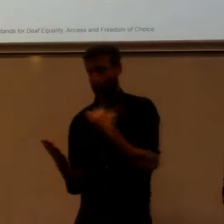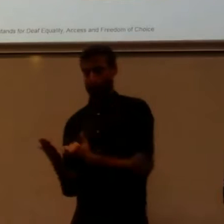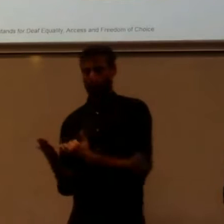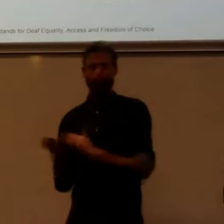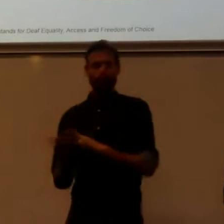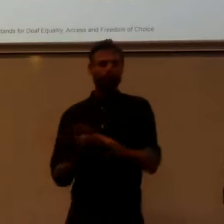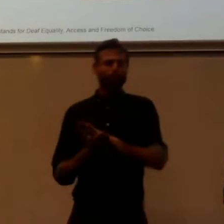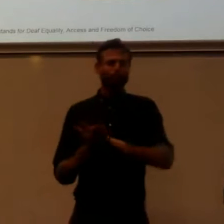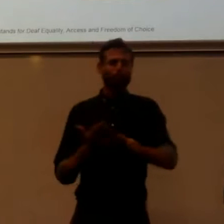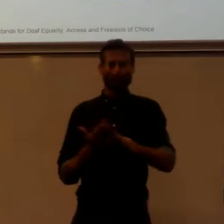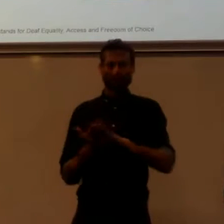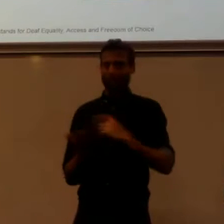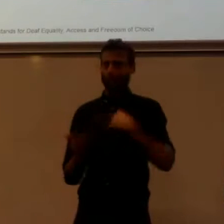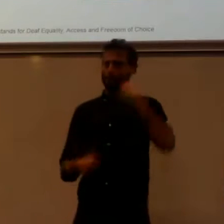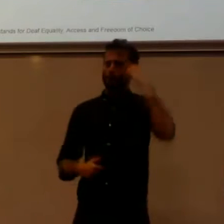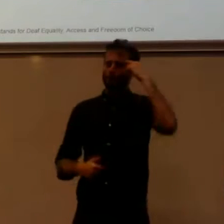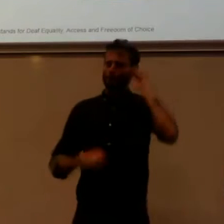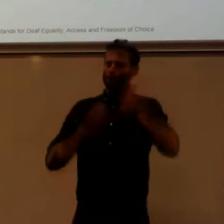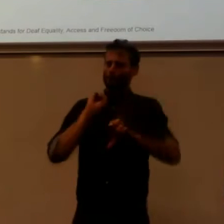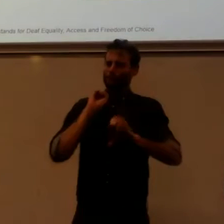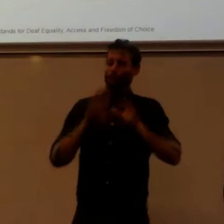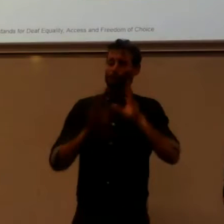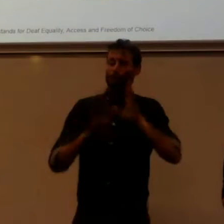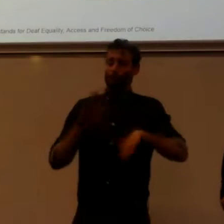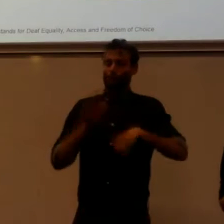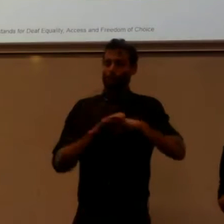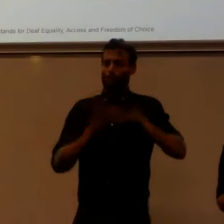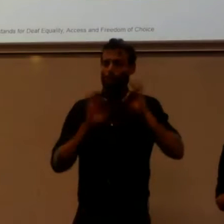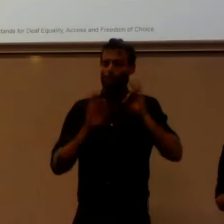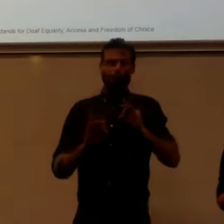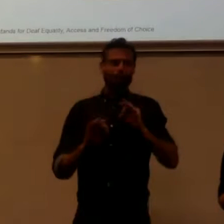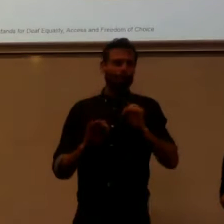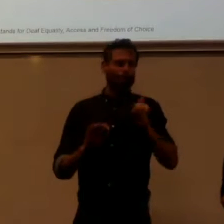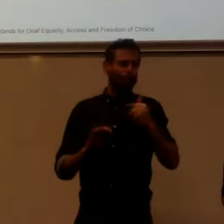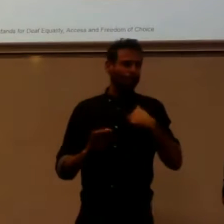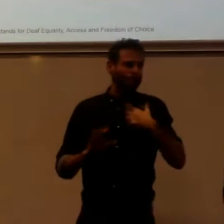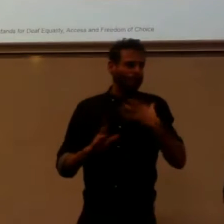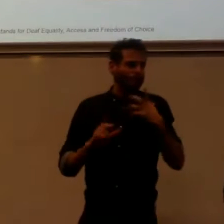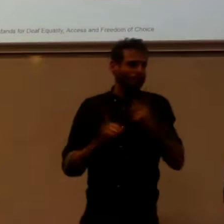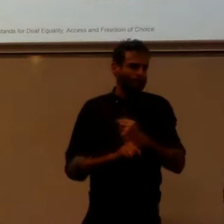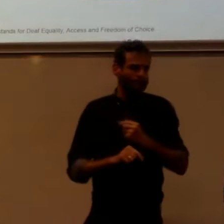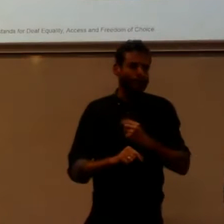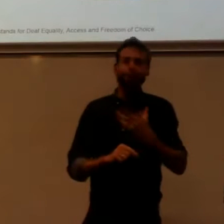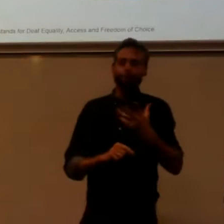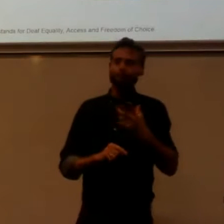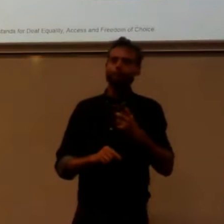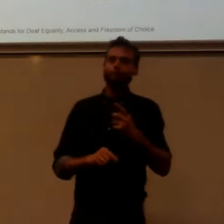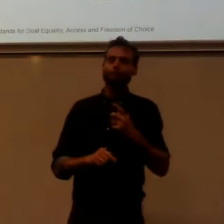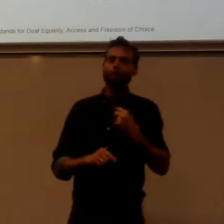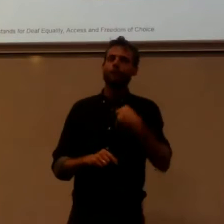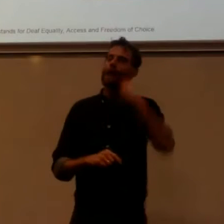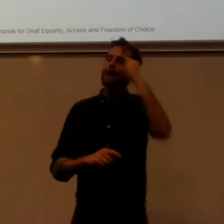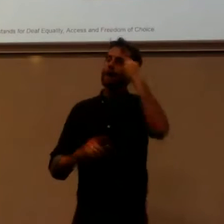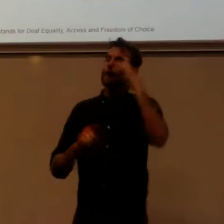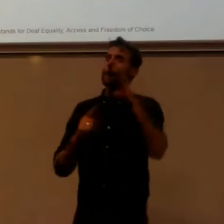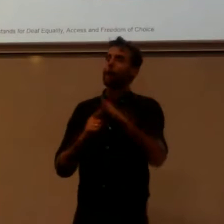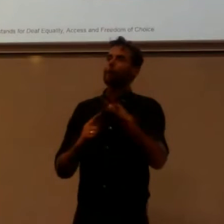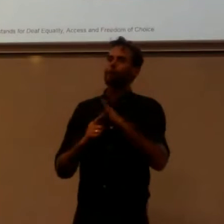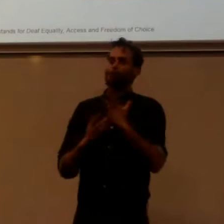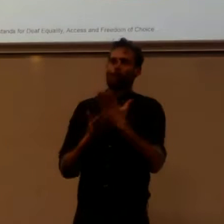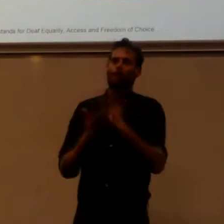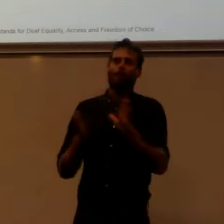maybe won't be able to cover everything. A couple of points though. I think it's really important to